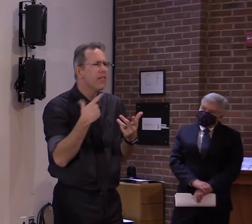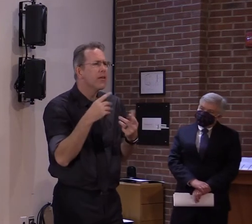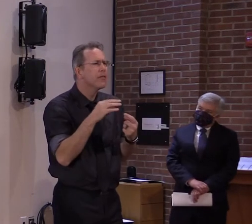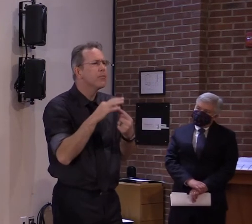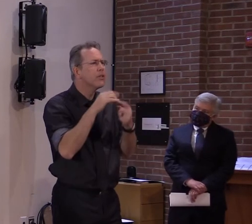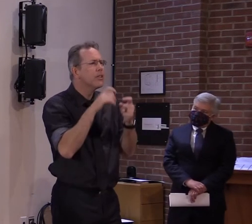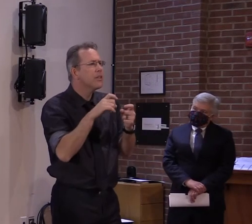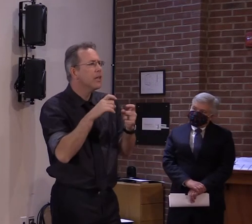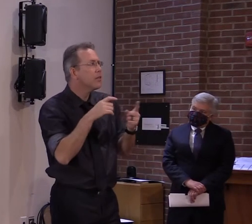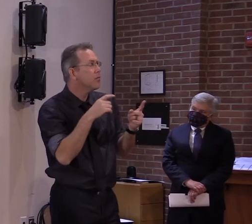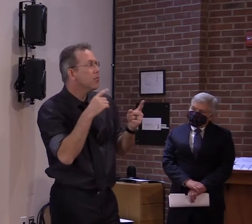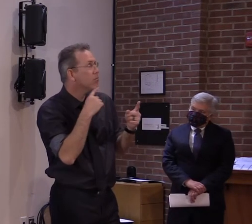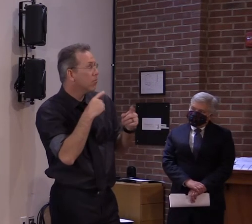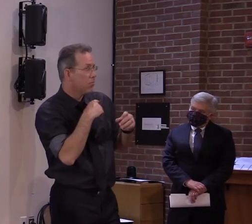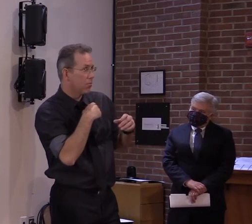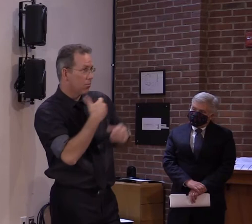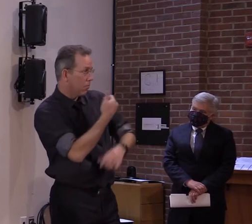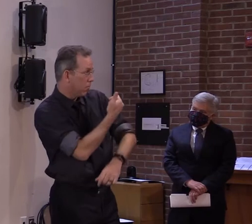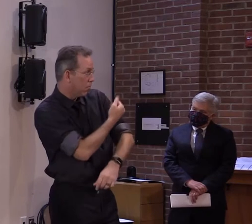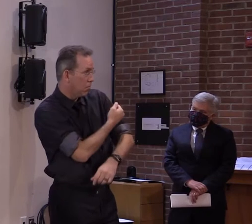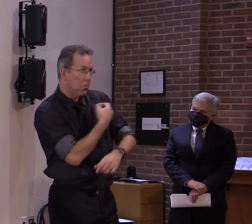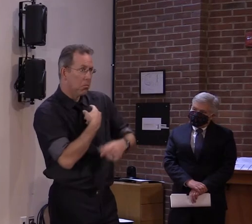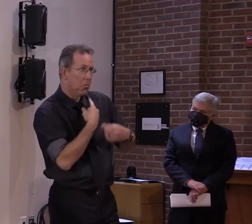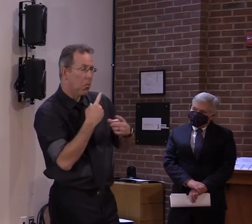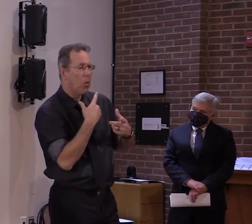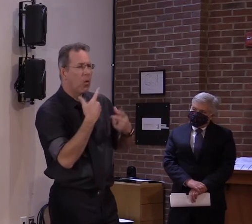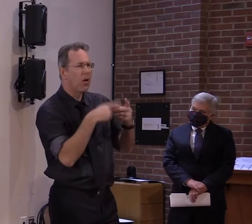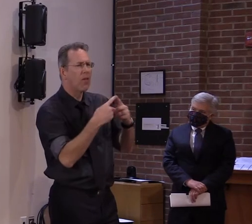question. So